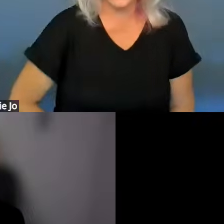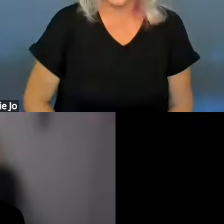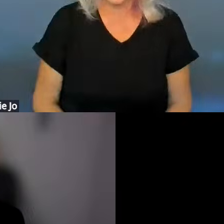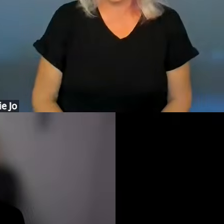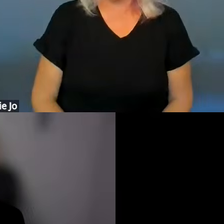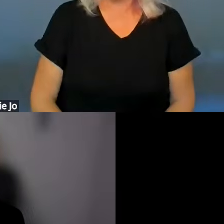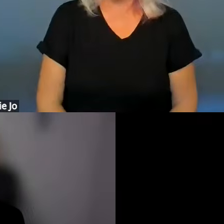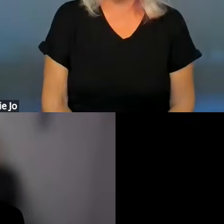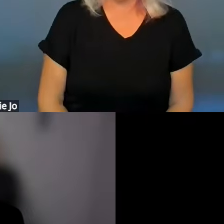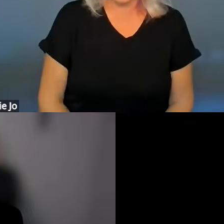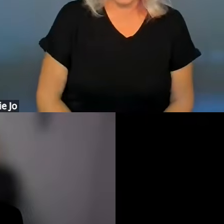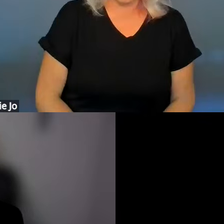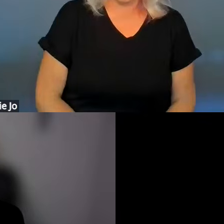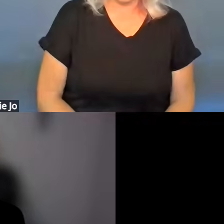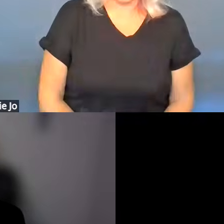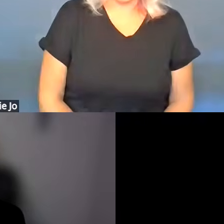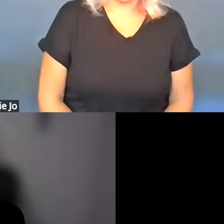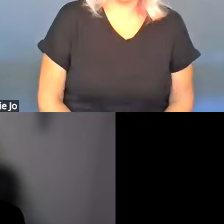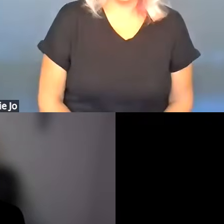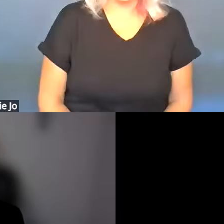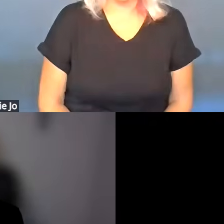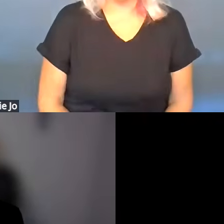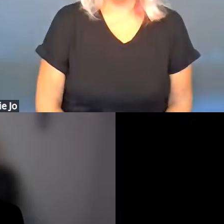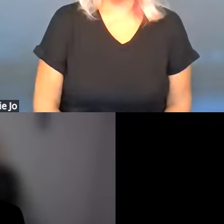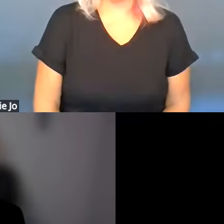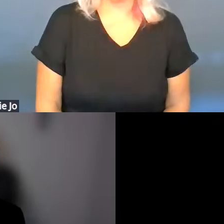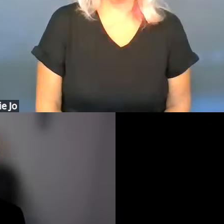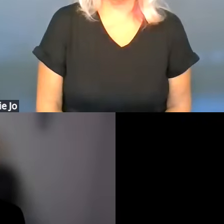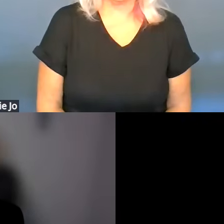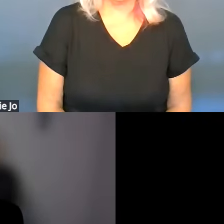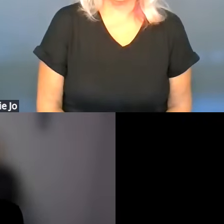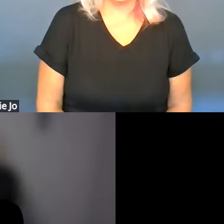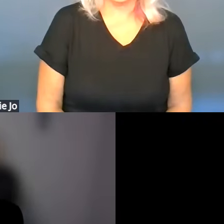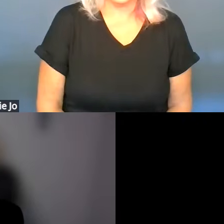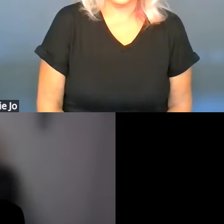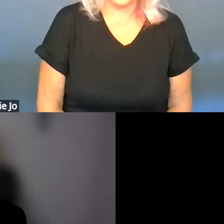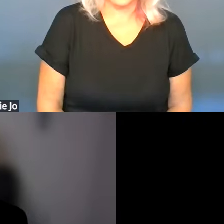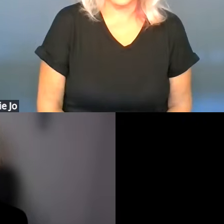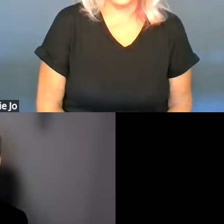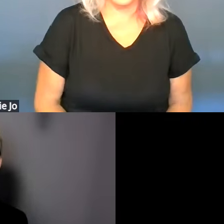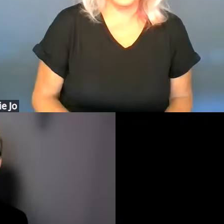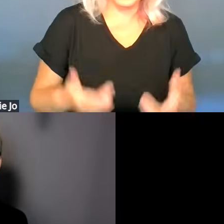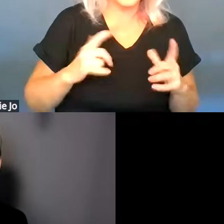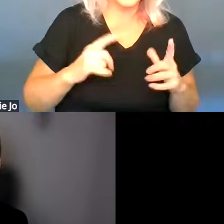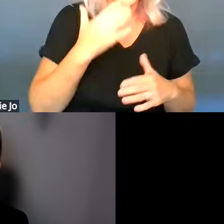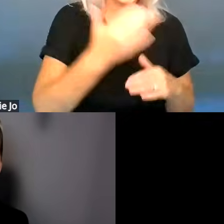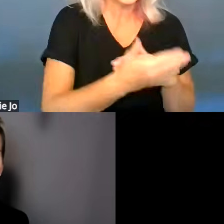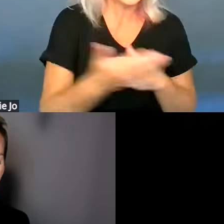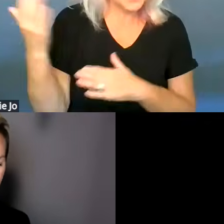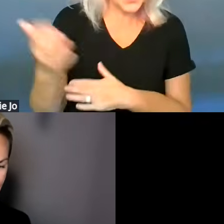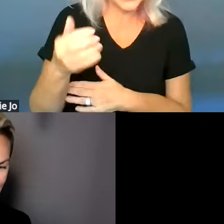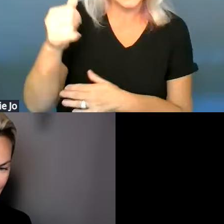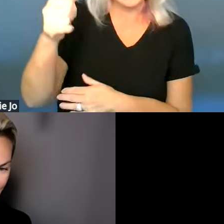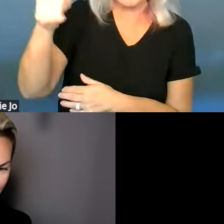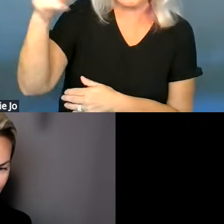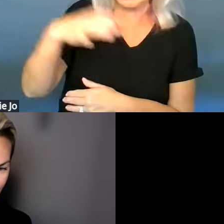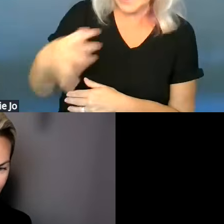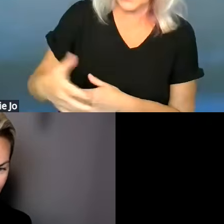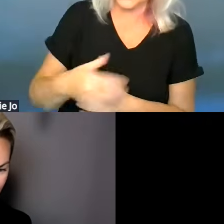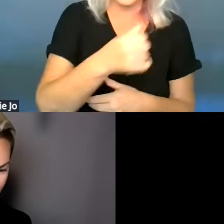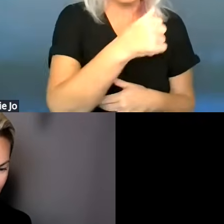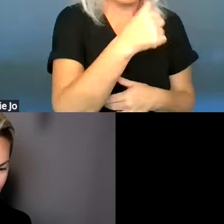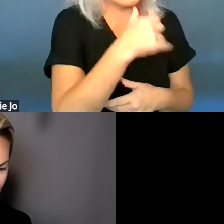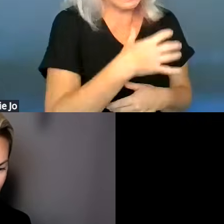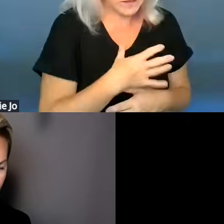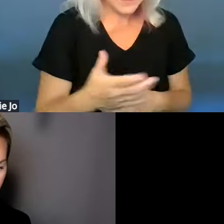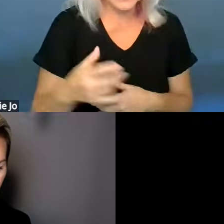Morning, sir. If you would again do your name and spell it for the clerk. Absolutely. And good morning, Mr. Chair, Madam Vice Chair,